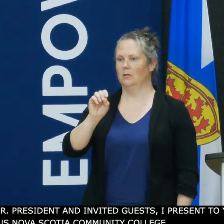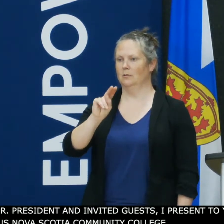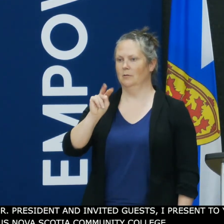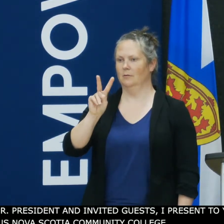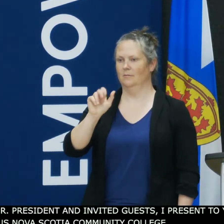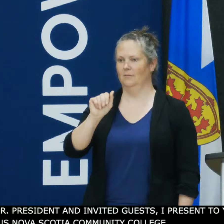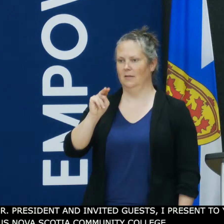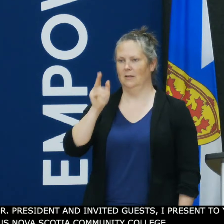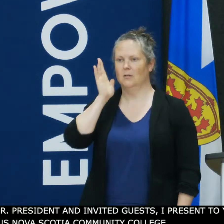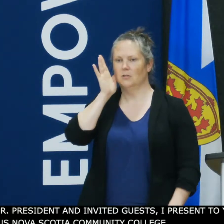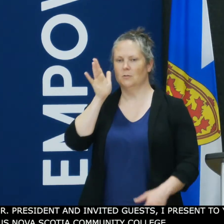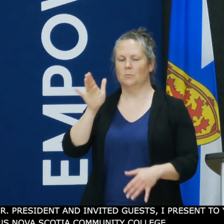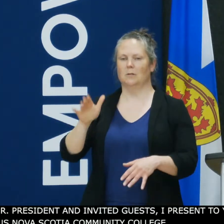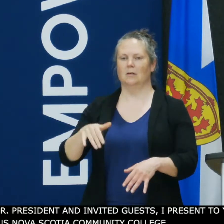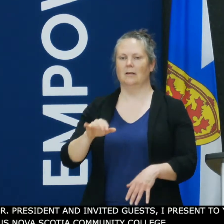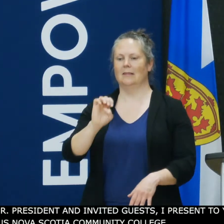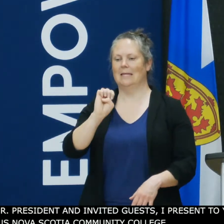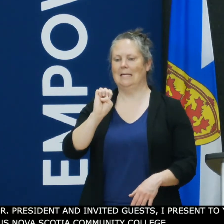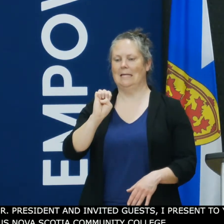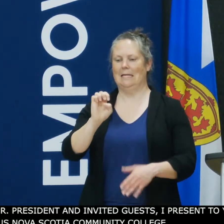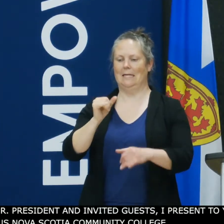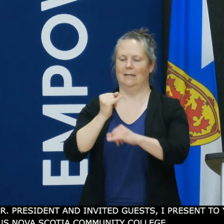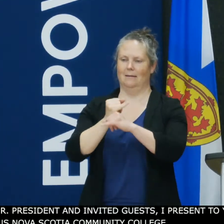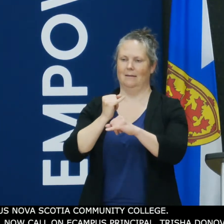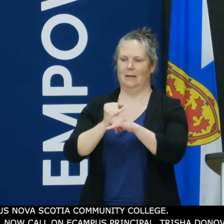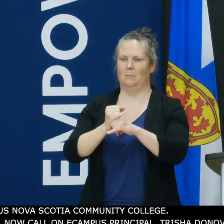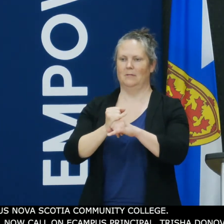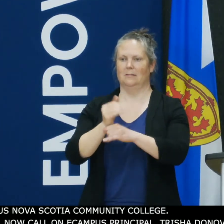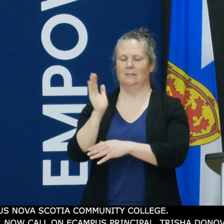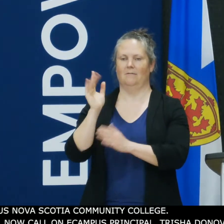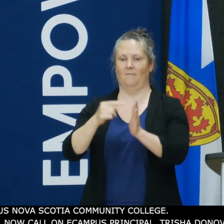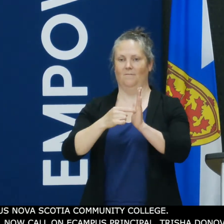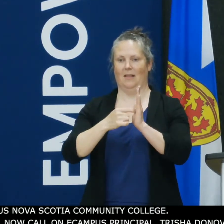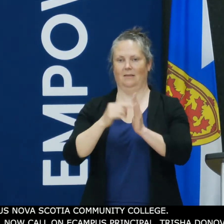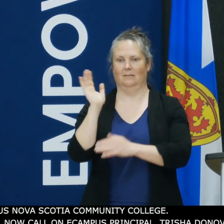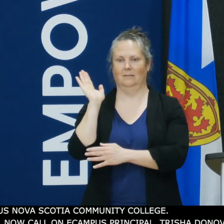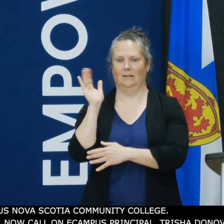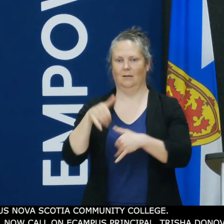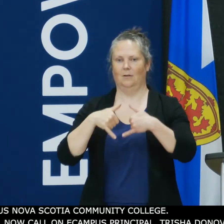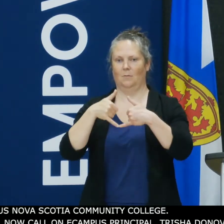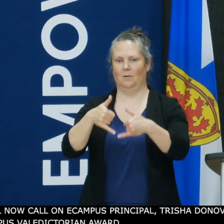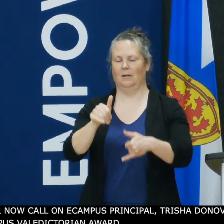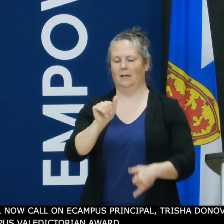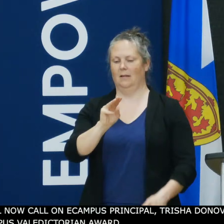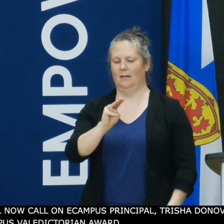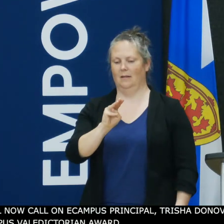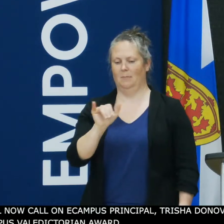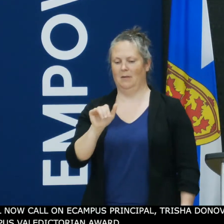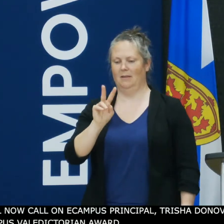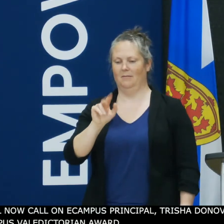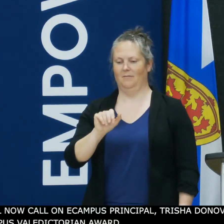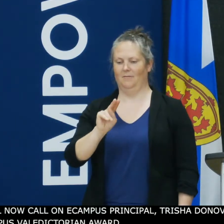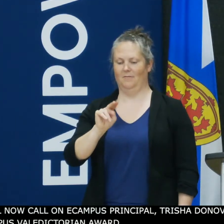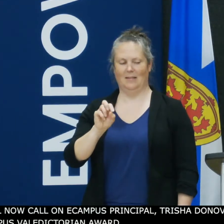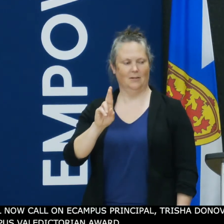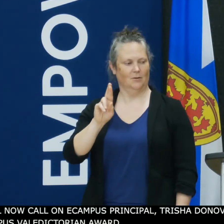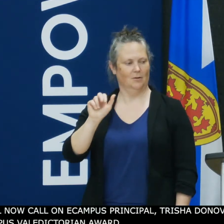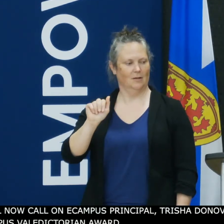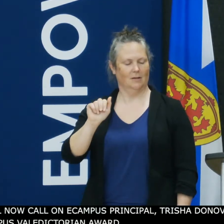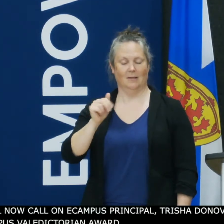to present the eCampus Valedictorian Award. Amy Vanderhyde was nominated this year as the